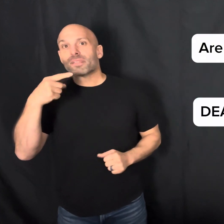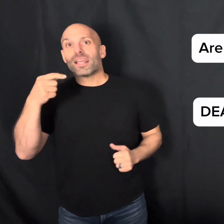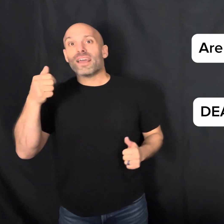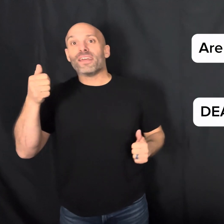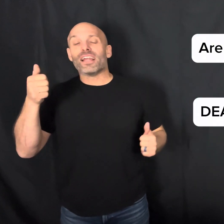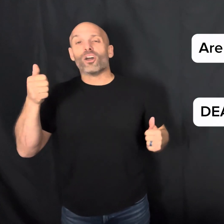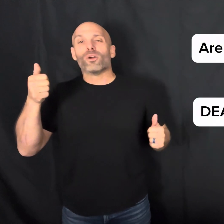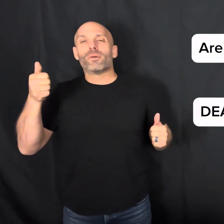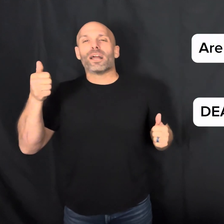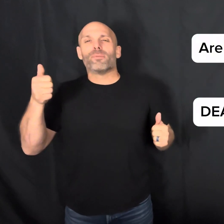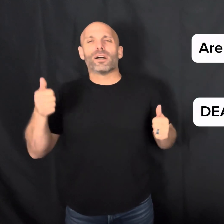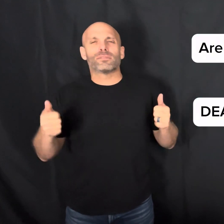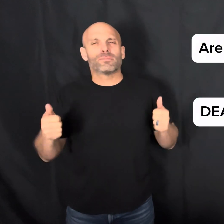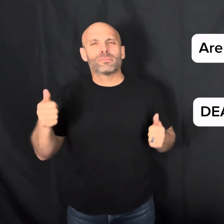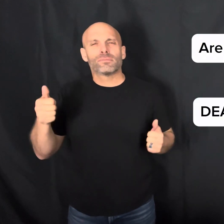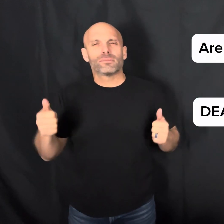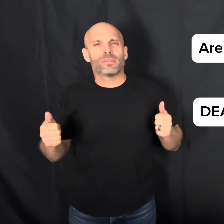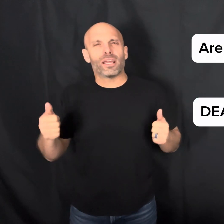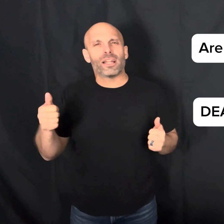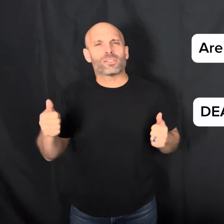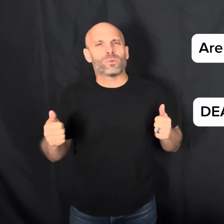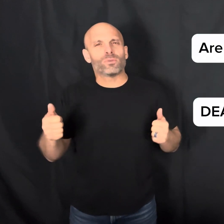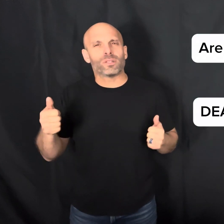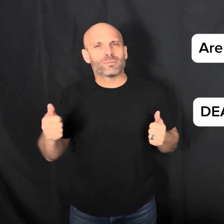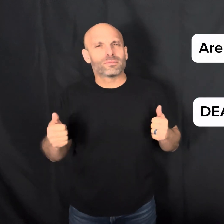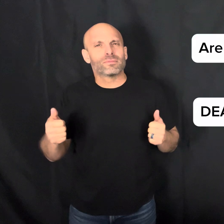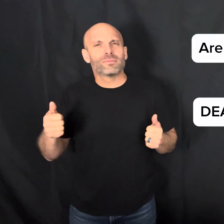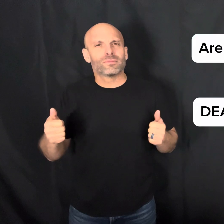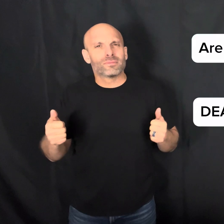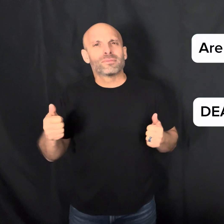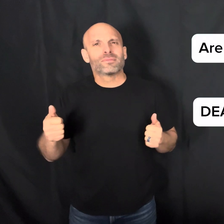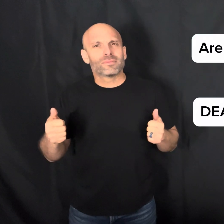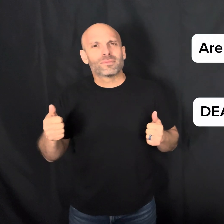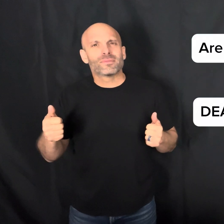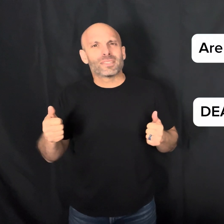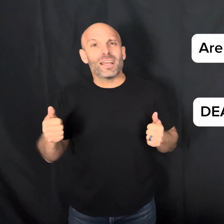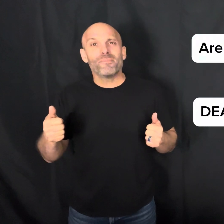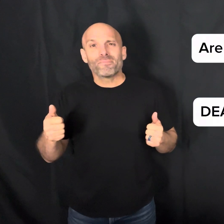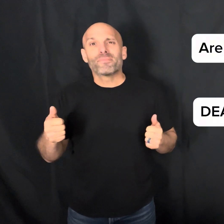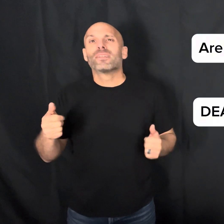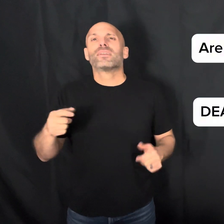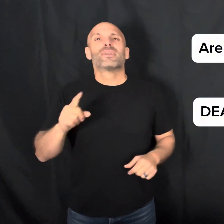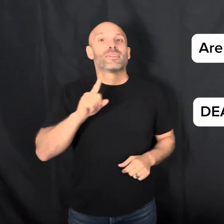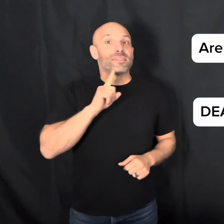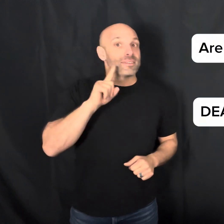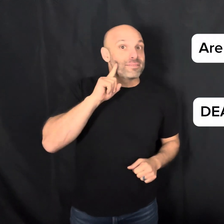And then I lower my eyebrows and ask which one. Okay?